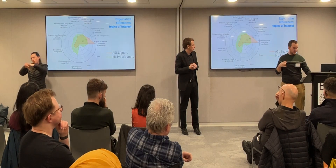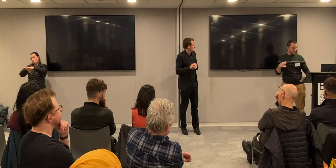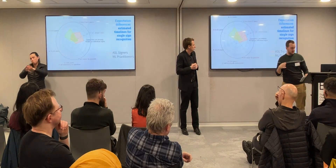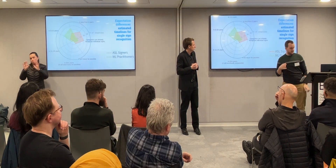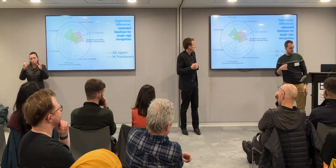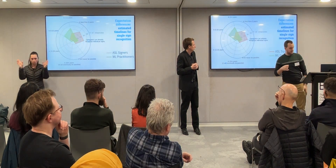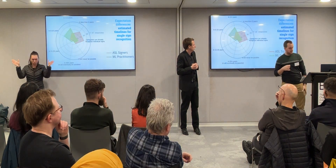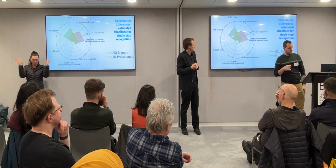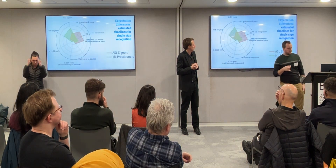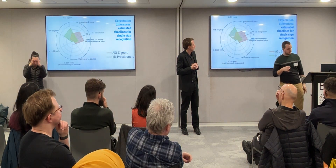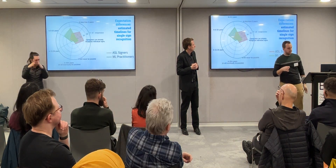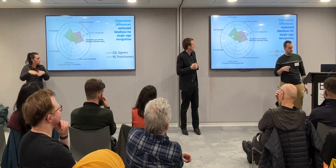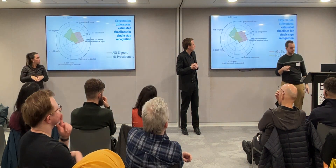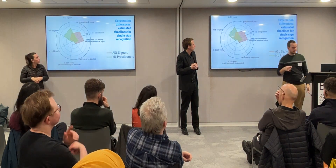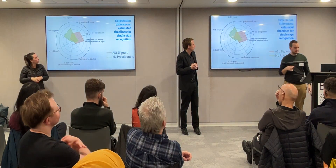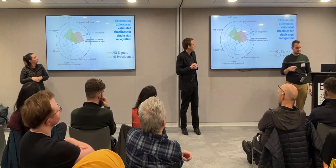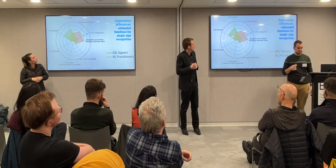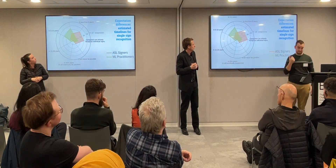Moving on to the